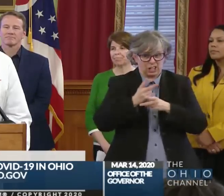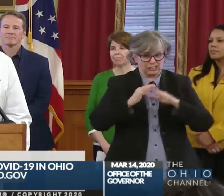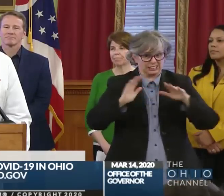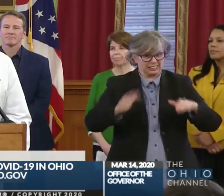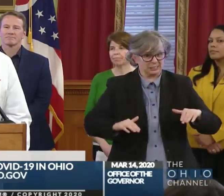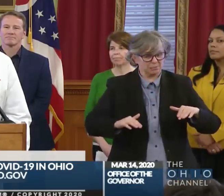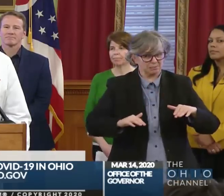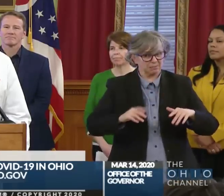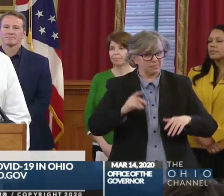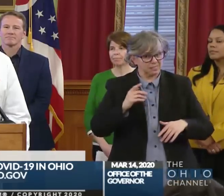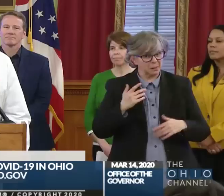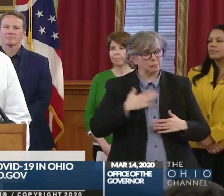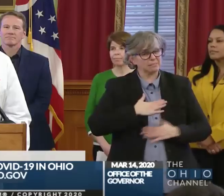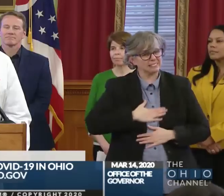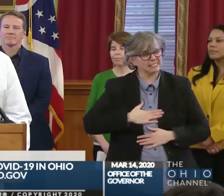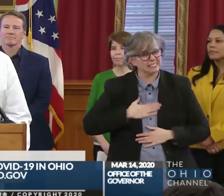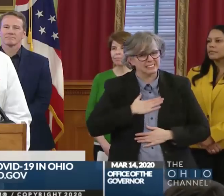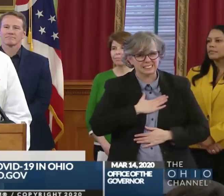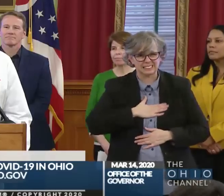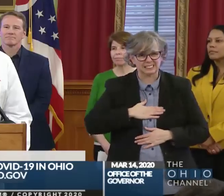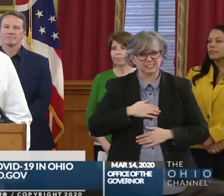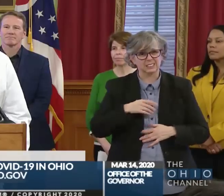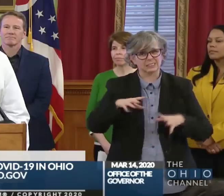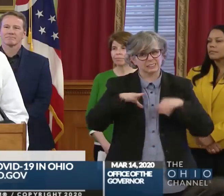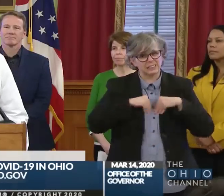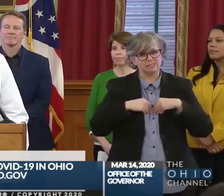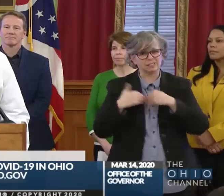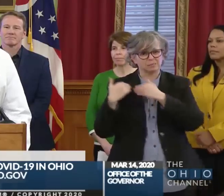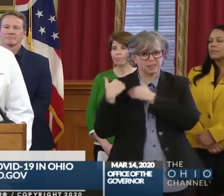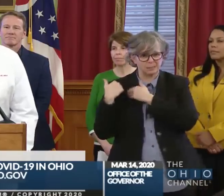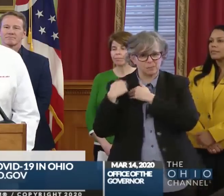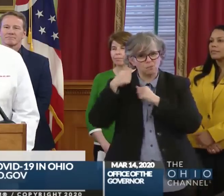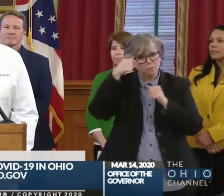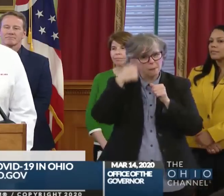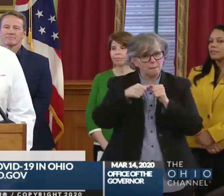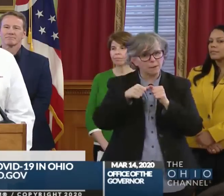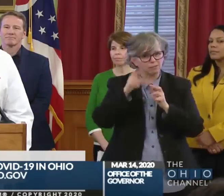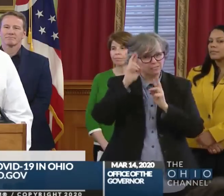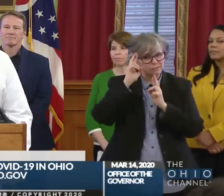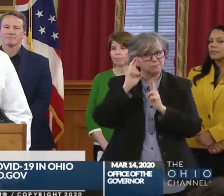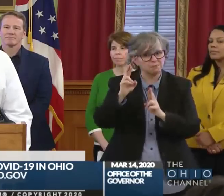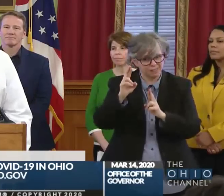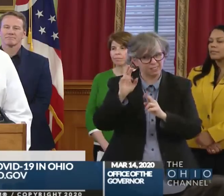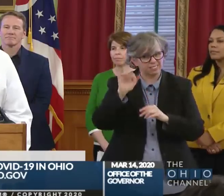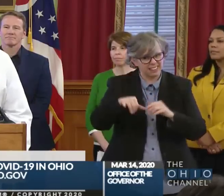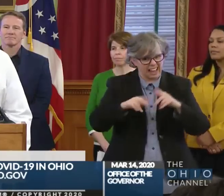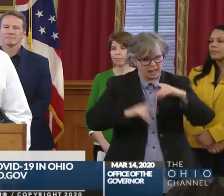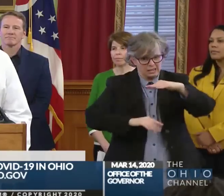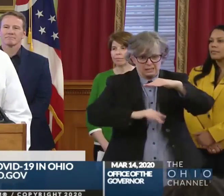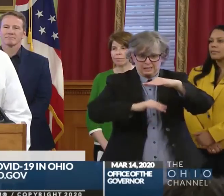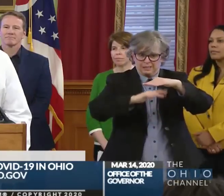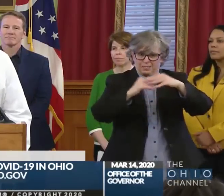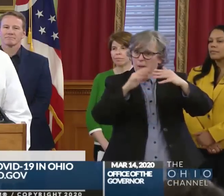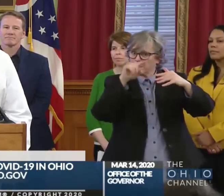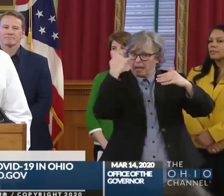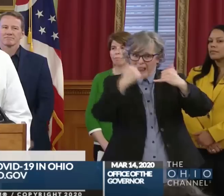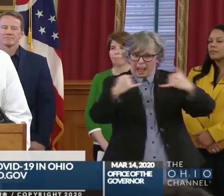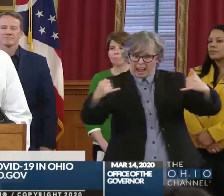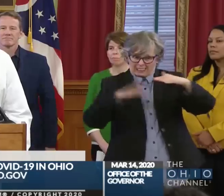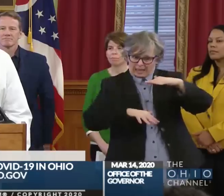that capacity for the future. Many of our hospitals across the state have begun in this past week instituting